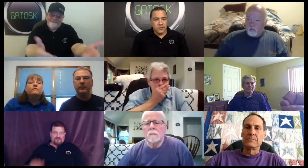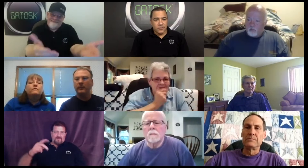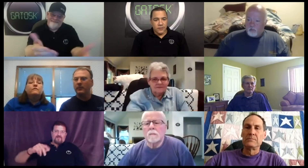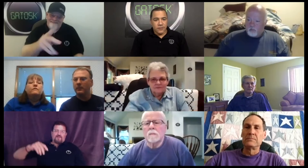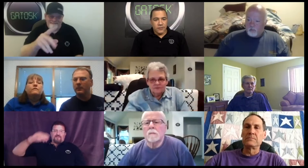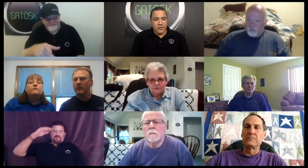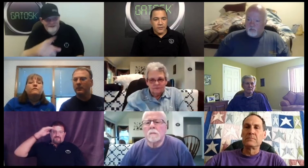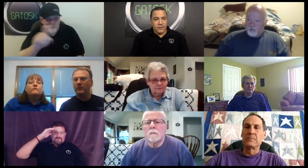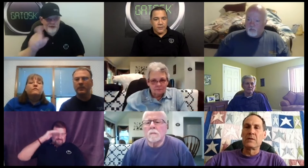Yep, go ahead.